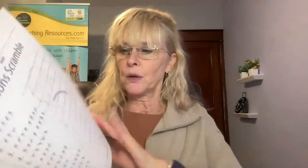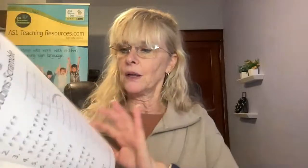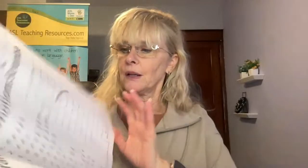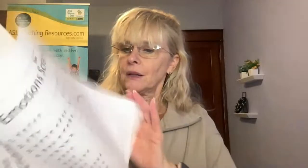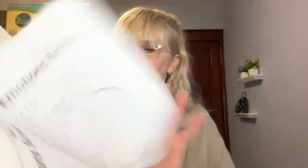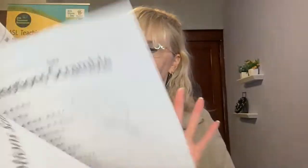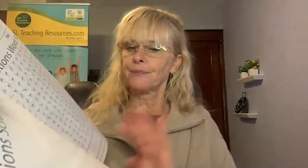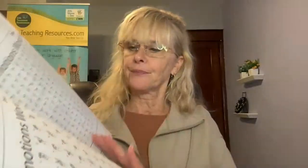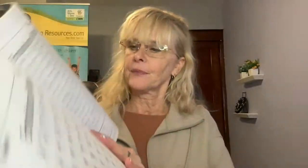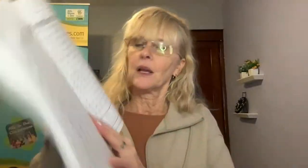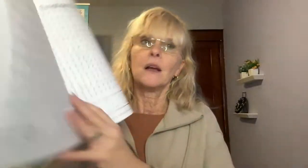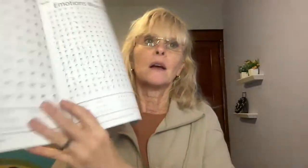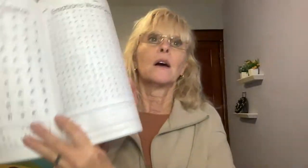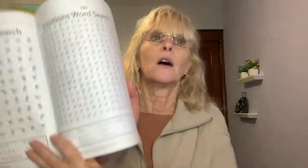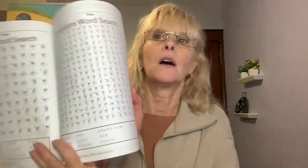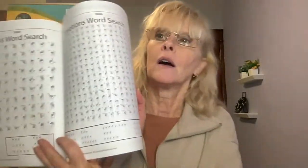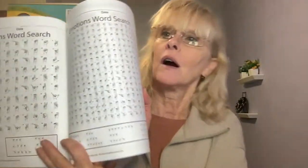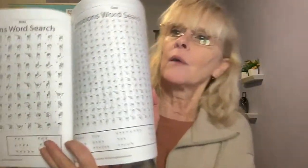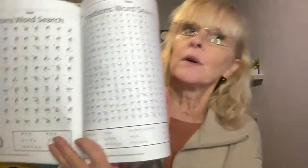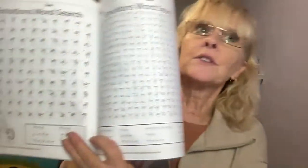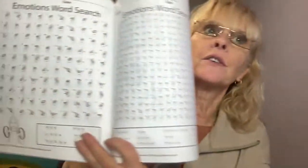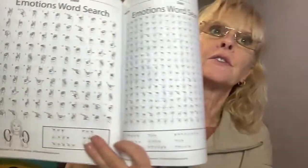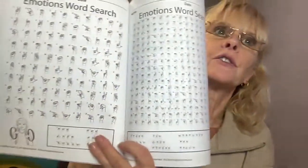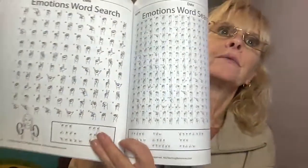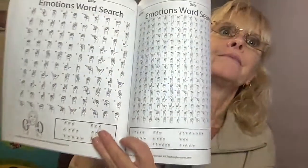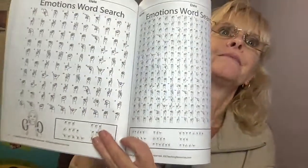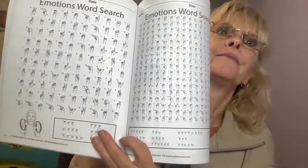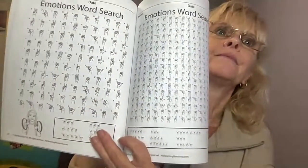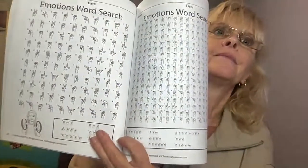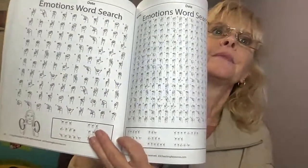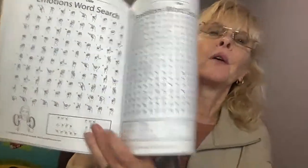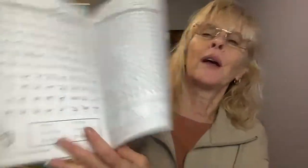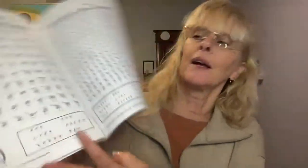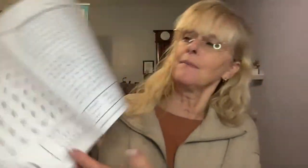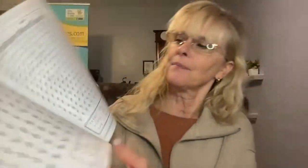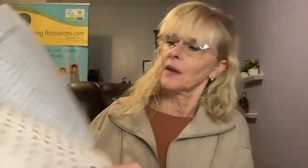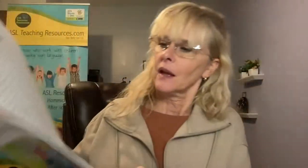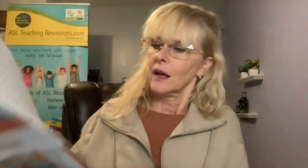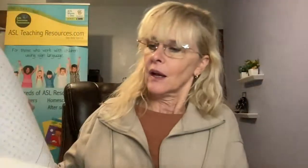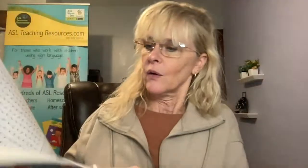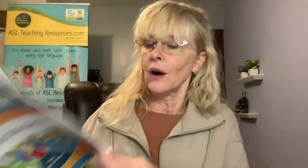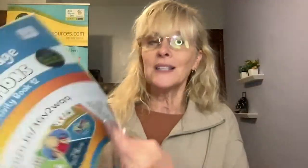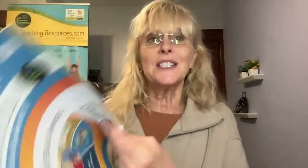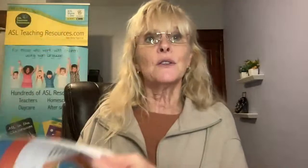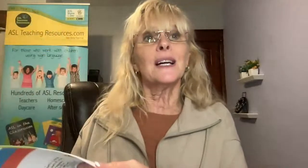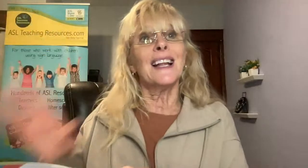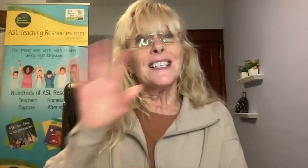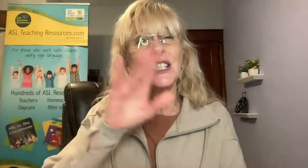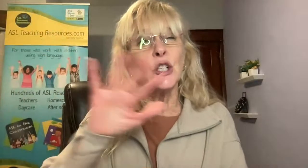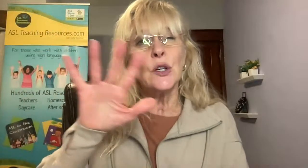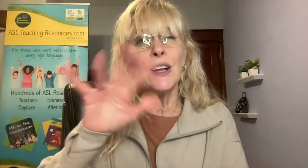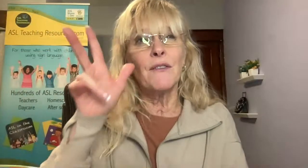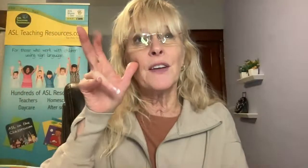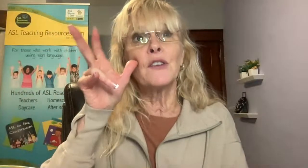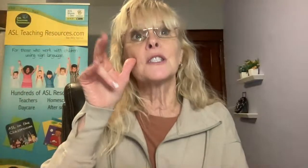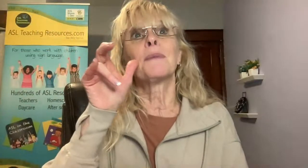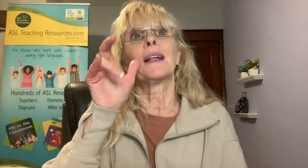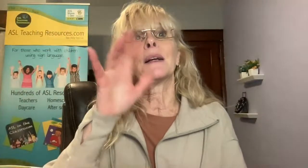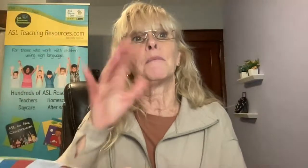with our word search. Okay. We're also, and that's learning finger spelling,